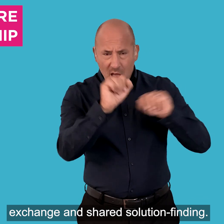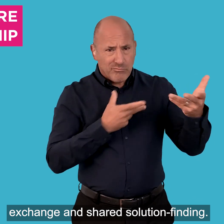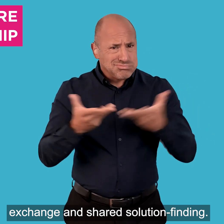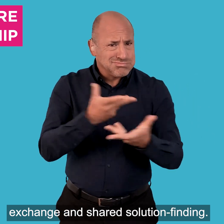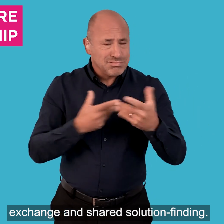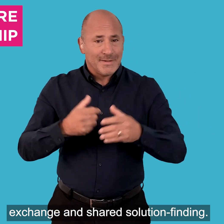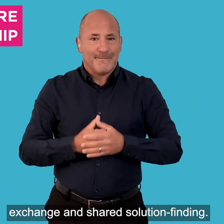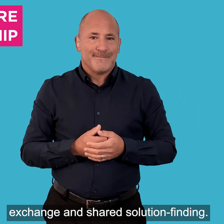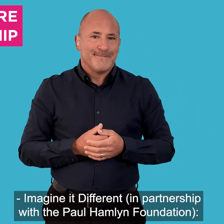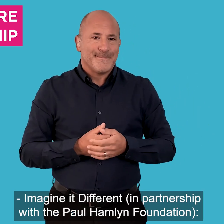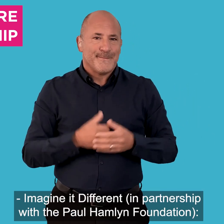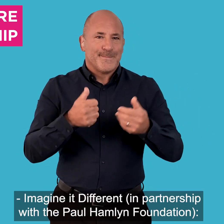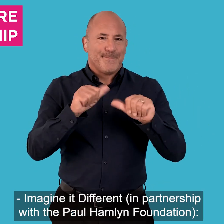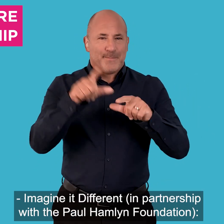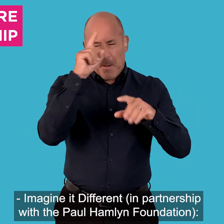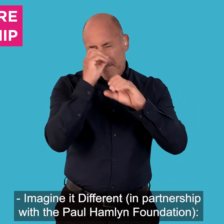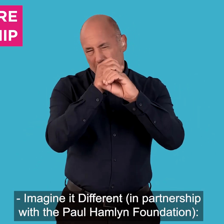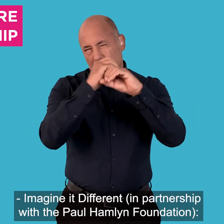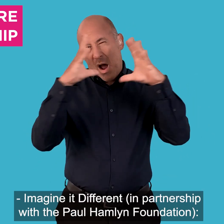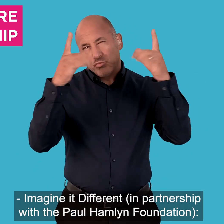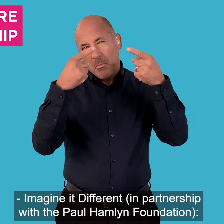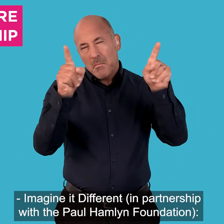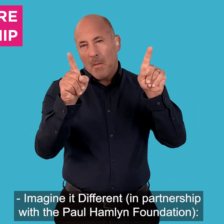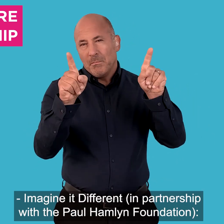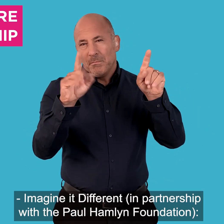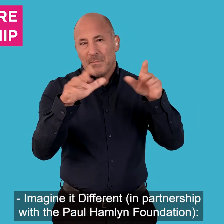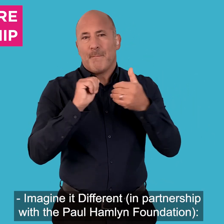solution finding. Imagine It Different, in